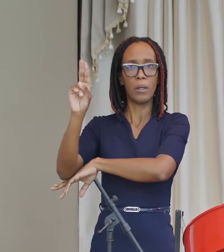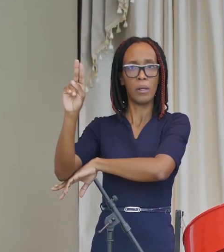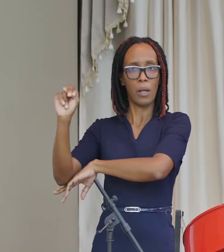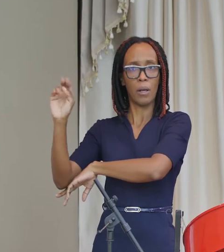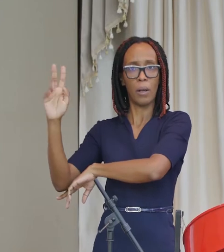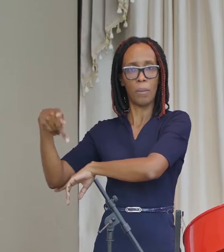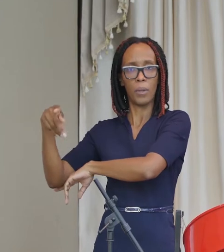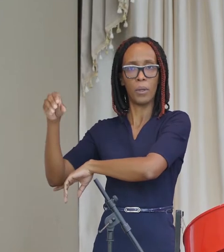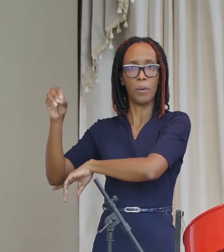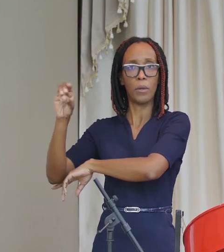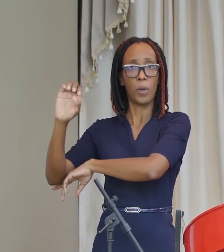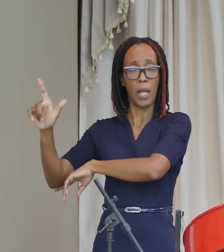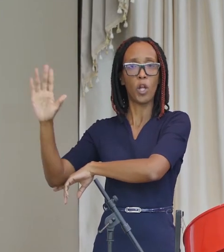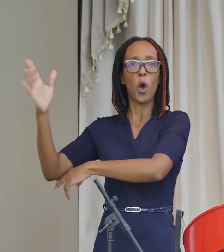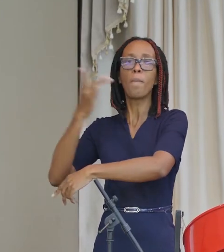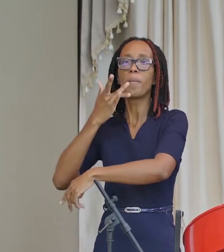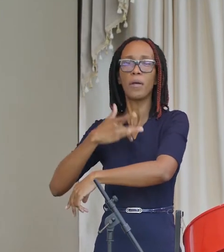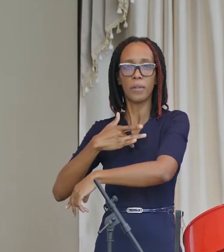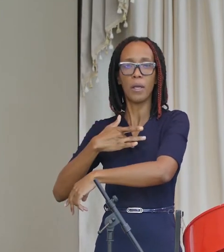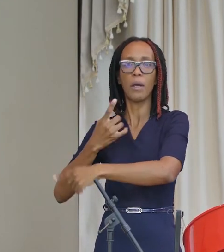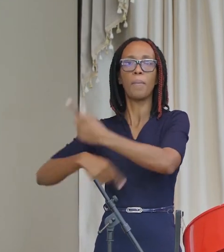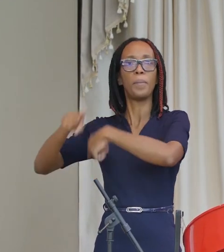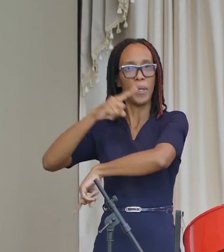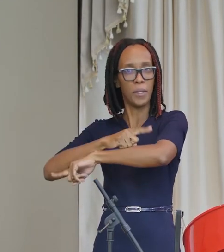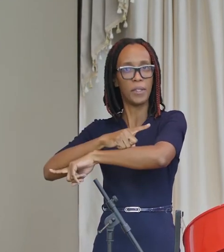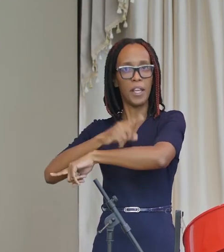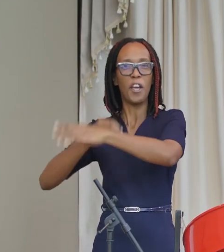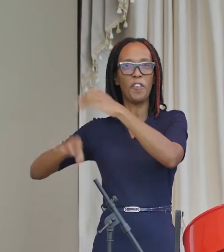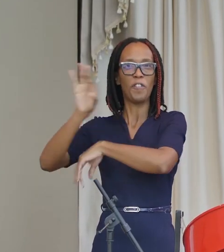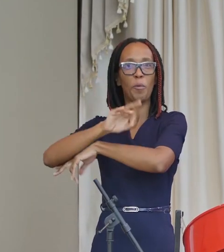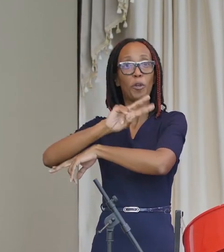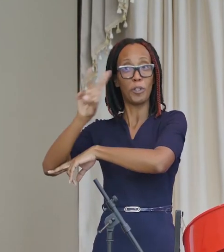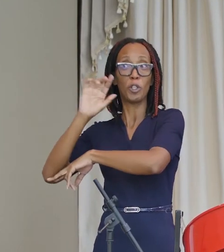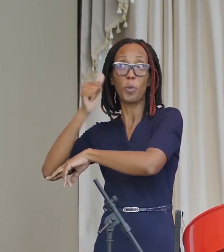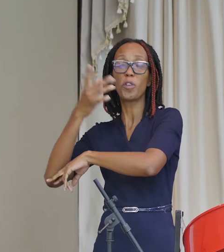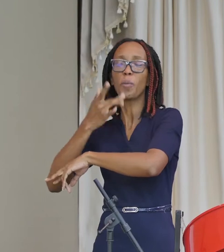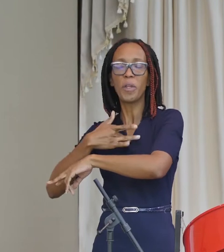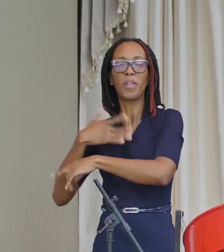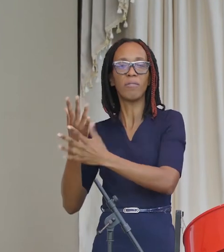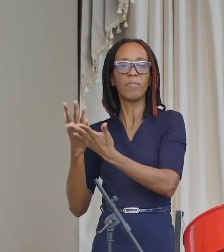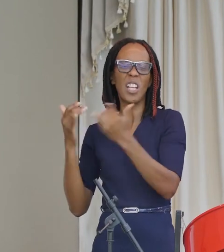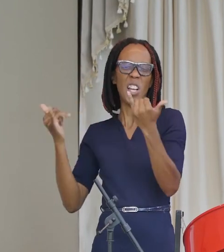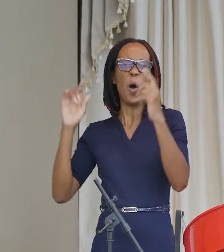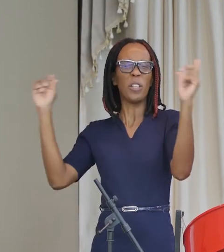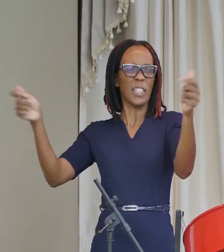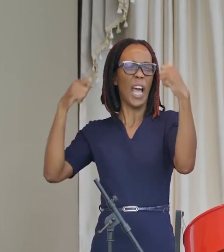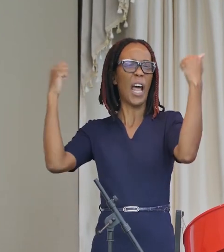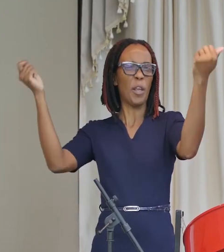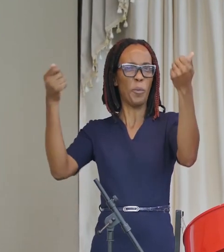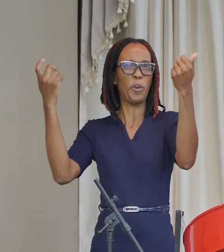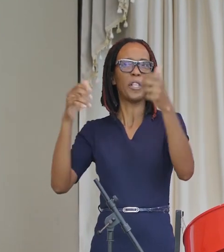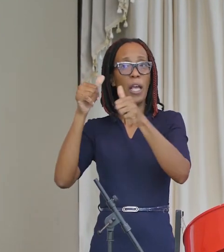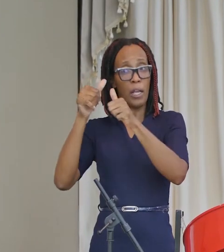Lord Baden Powell. He was born on the 22nd, so tomorrow is his birthday. But as we usually do,